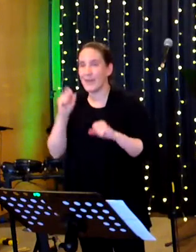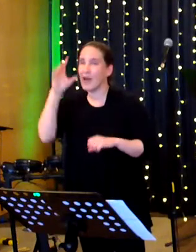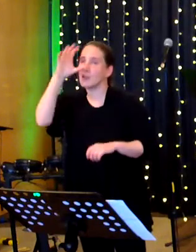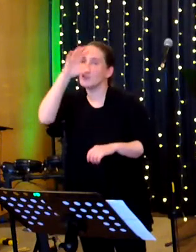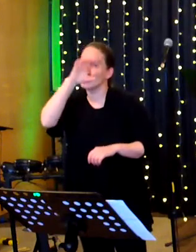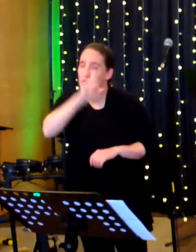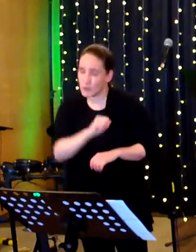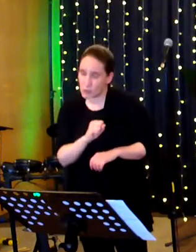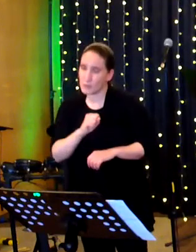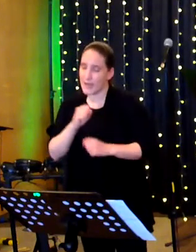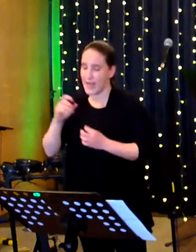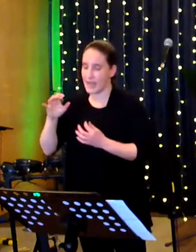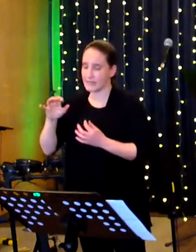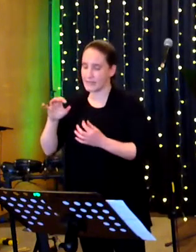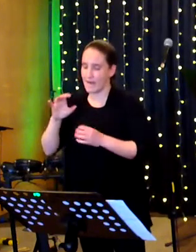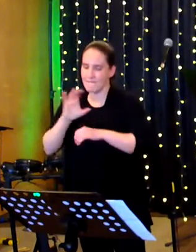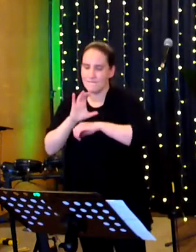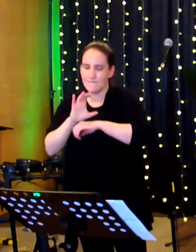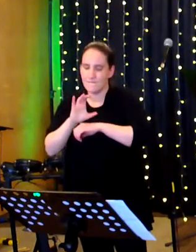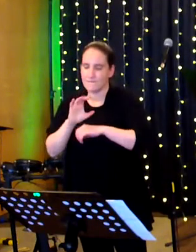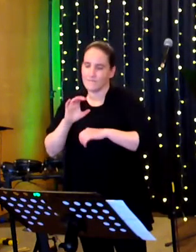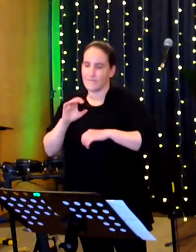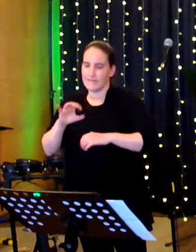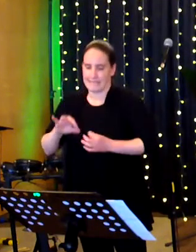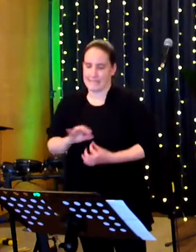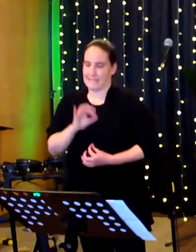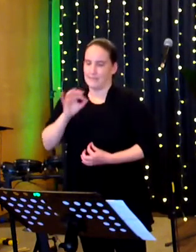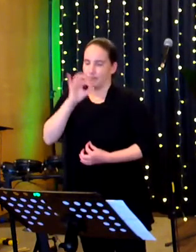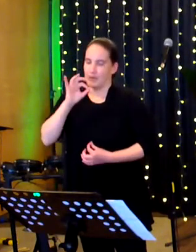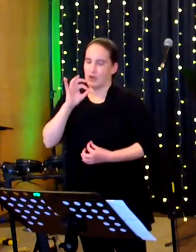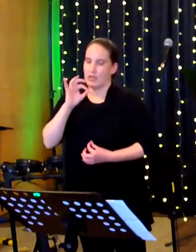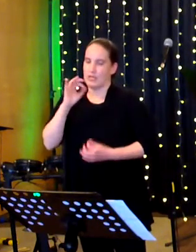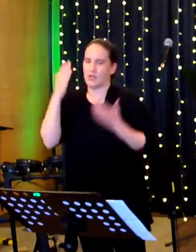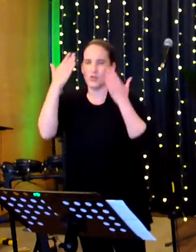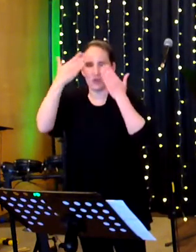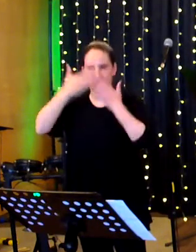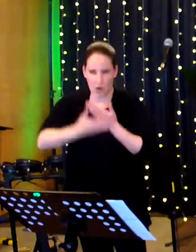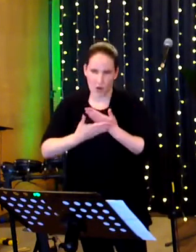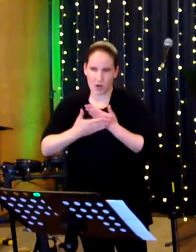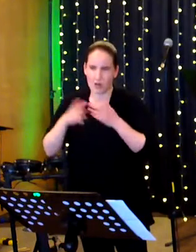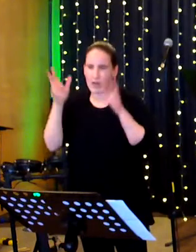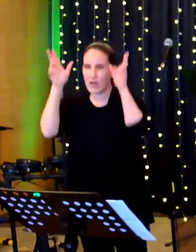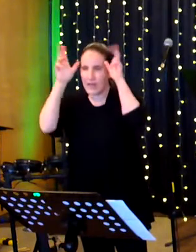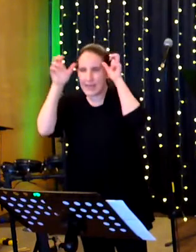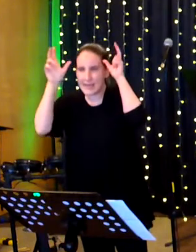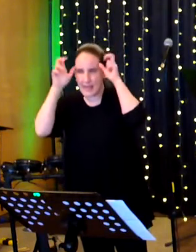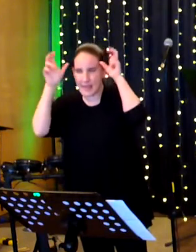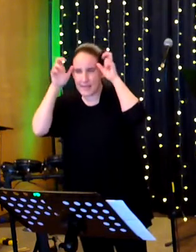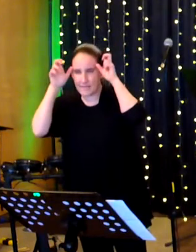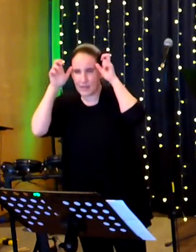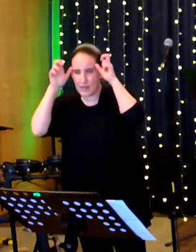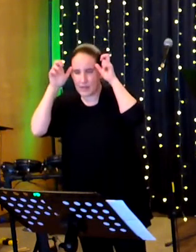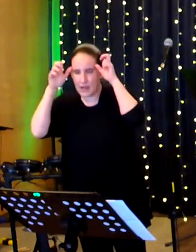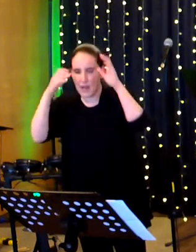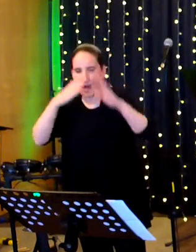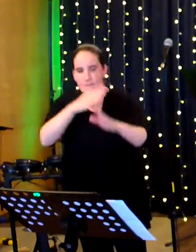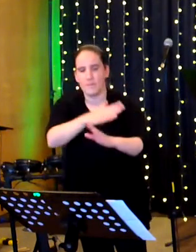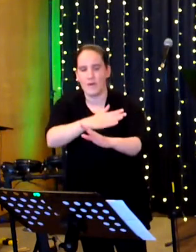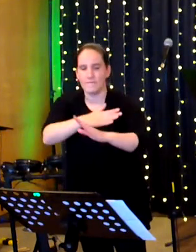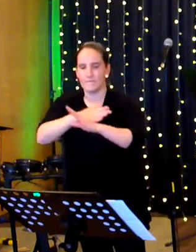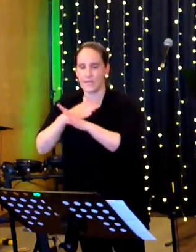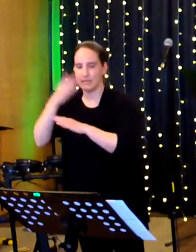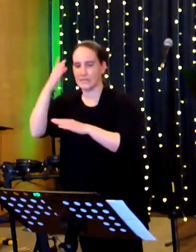demonic force, some dark force that was preventing this heavenly being from getting